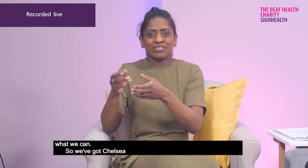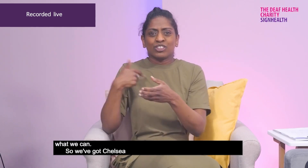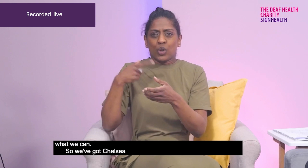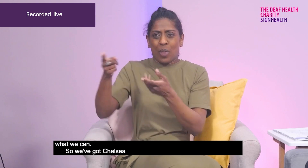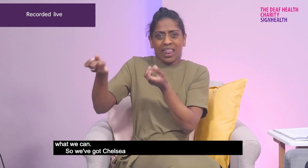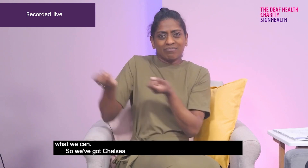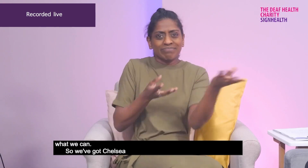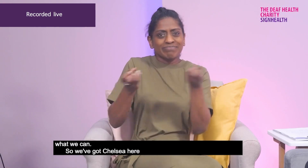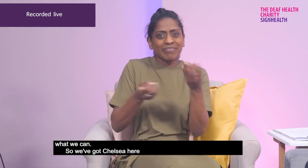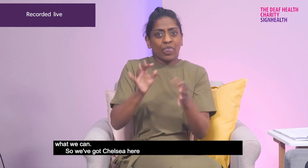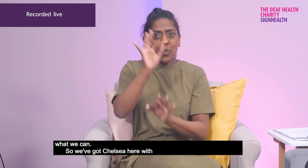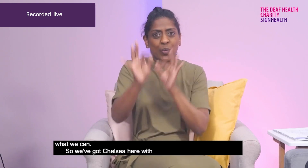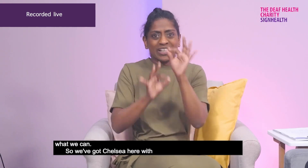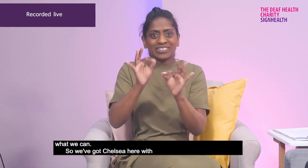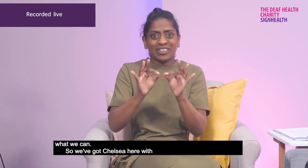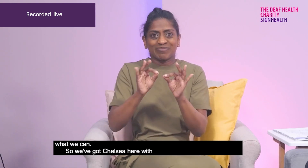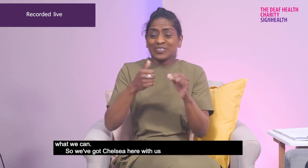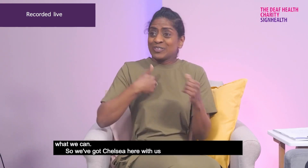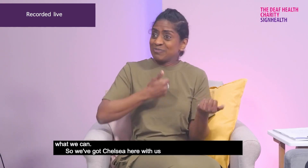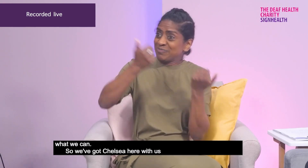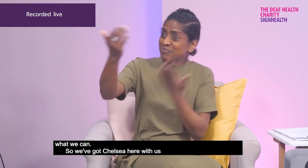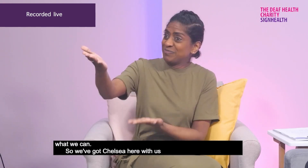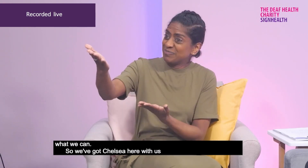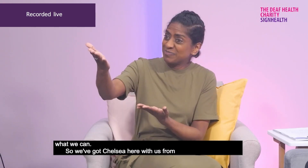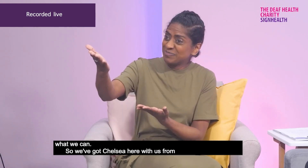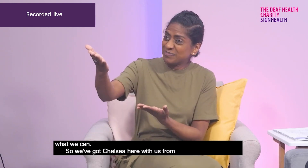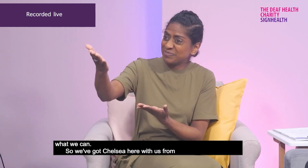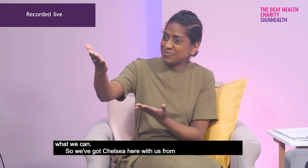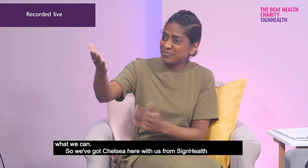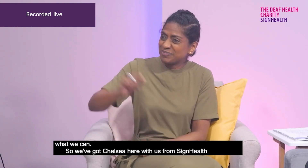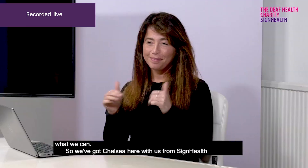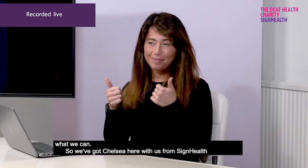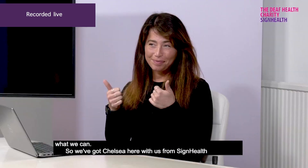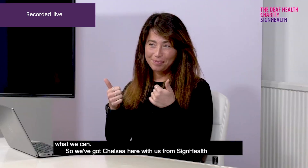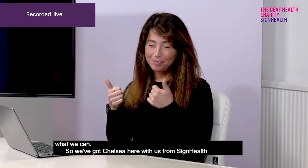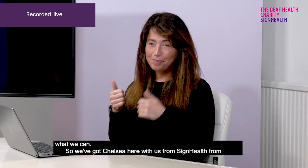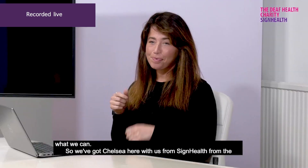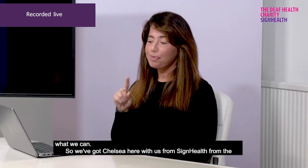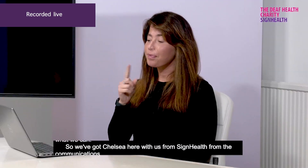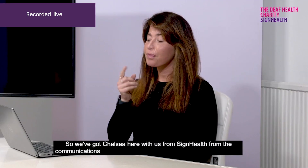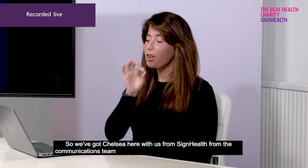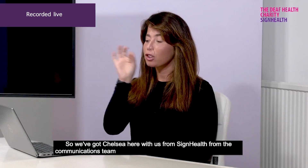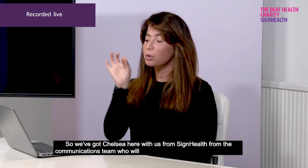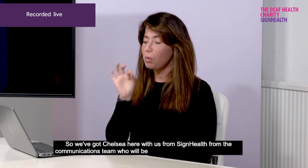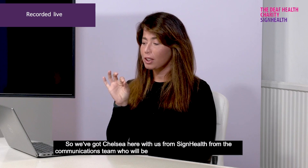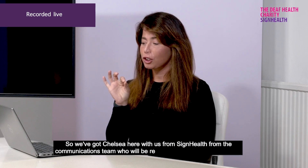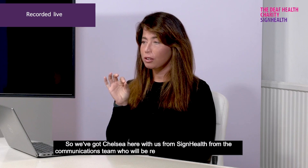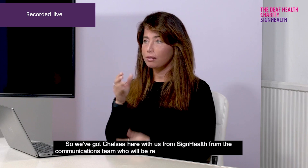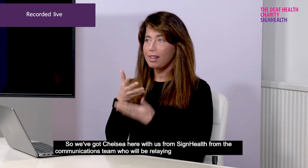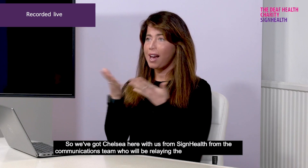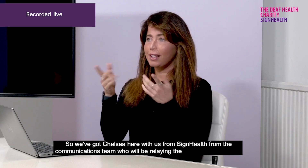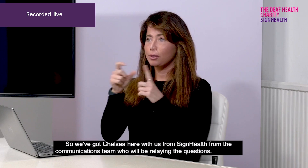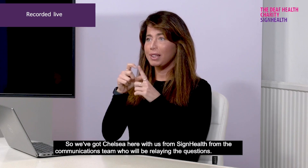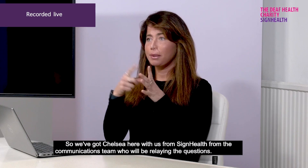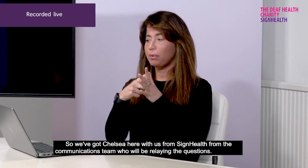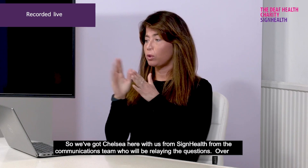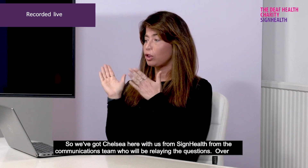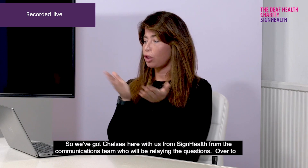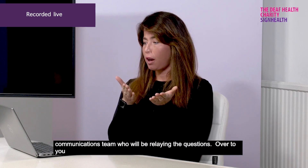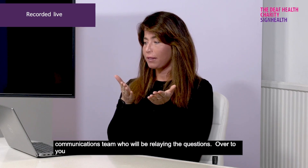So we've got Chelsea here with us from SignHealth. From the communications team who will be relaying the questions. So